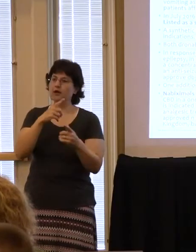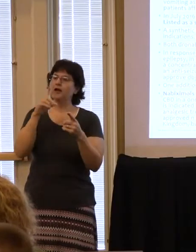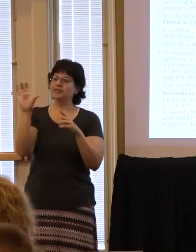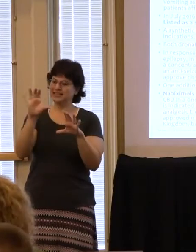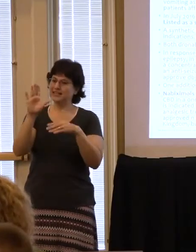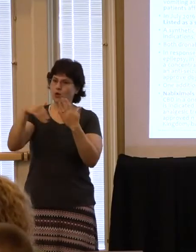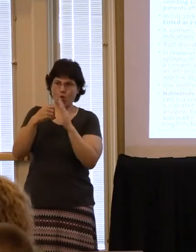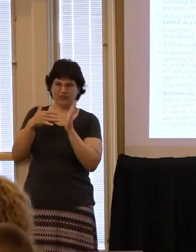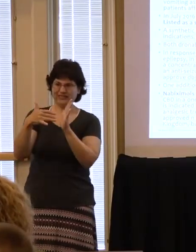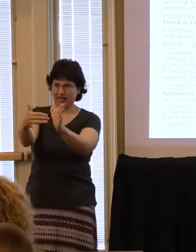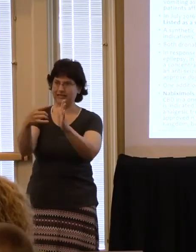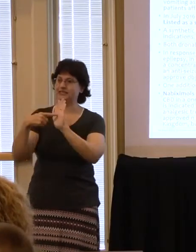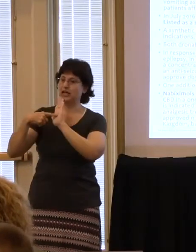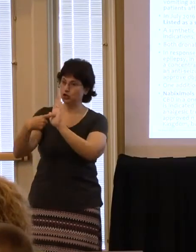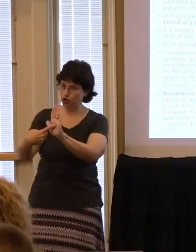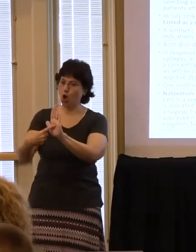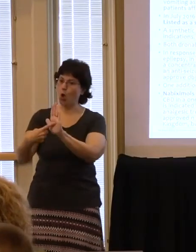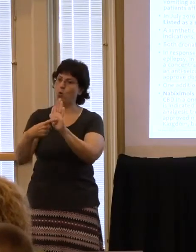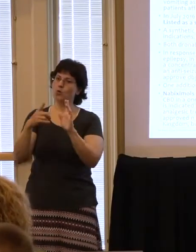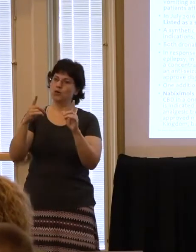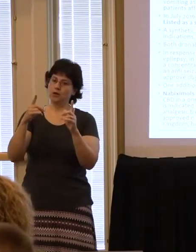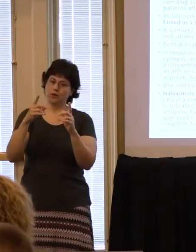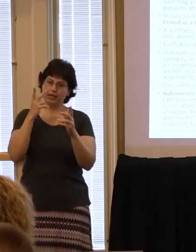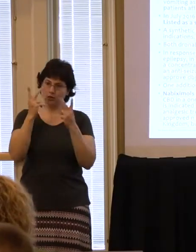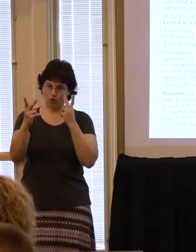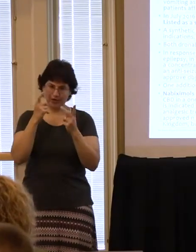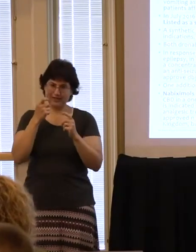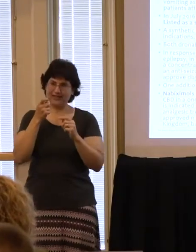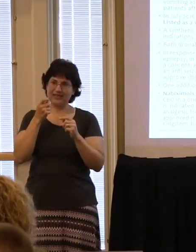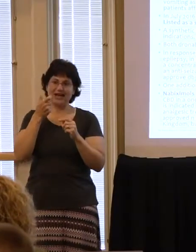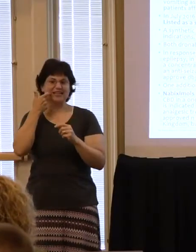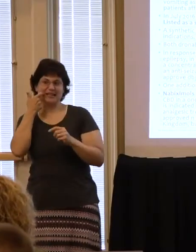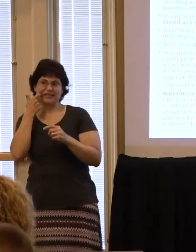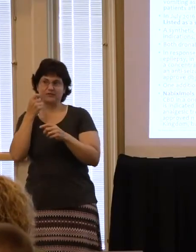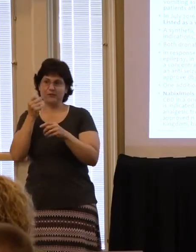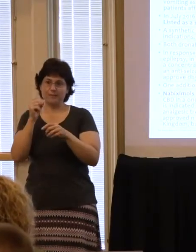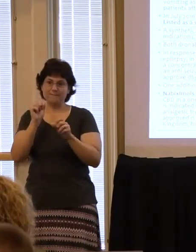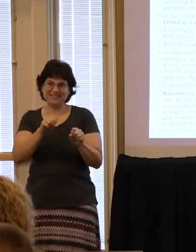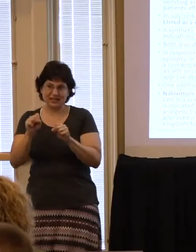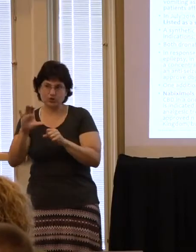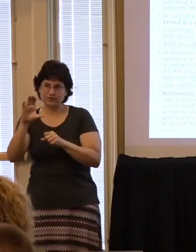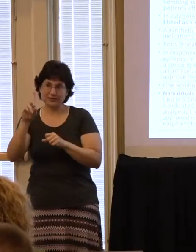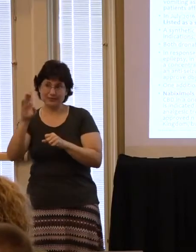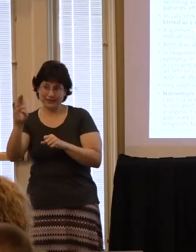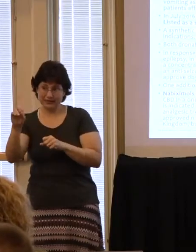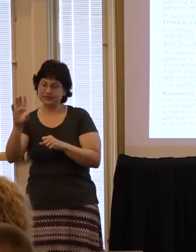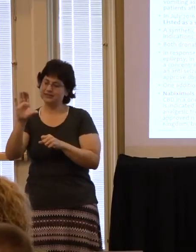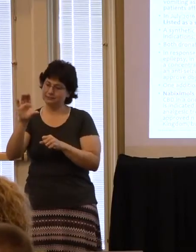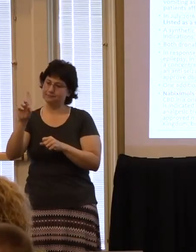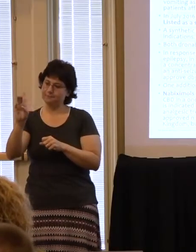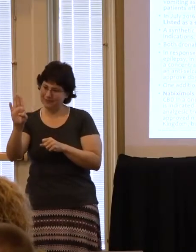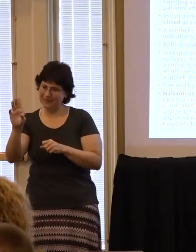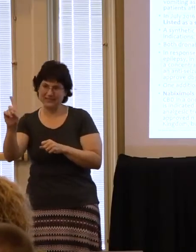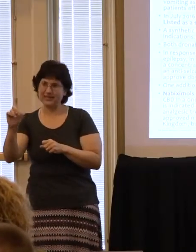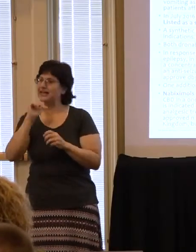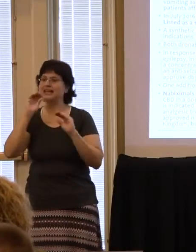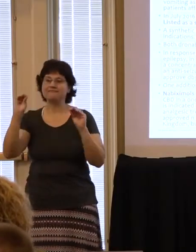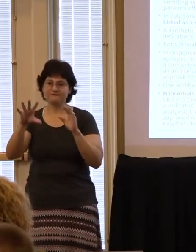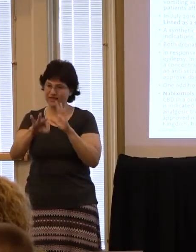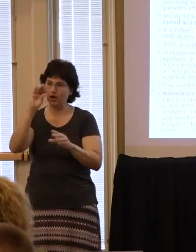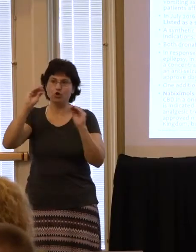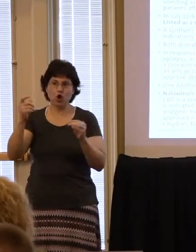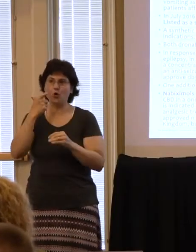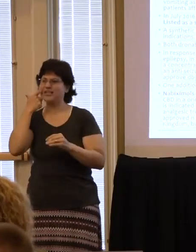they did all the studies that show, that look at the addictive potential of CBD in those studies. And they didn't find any